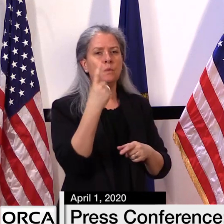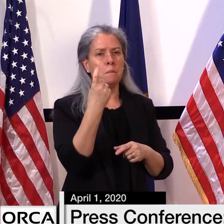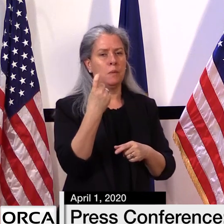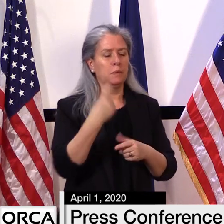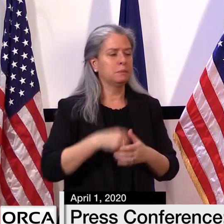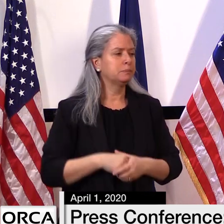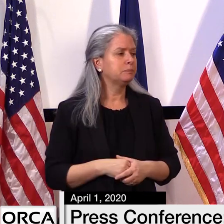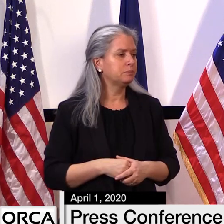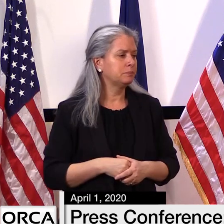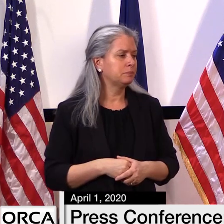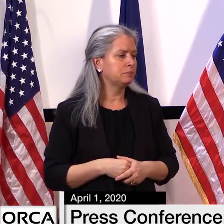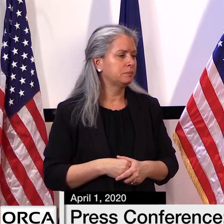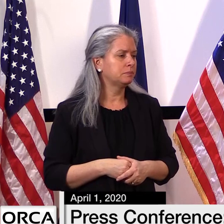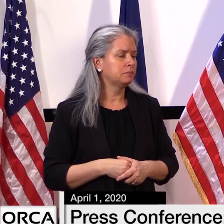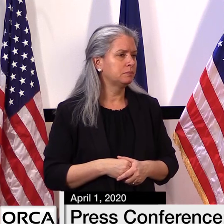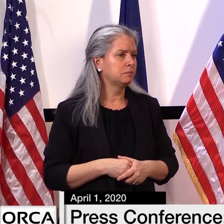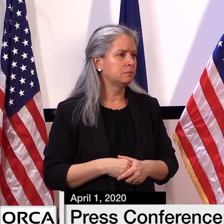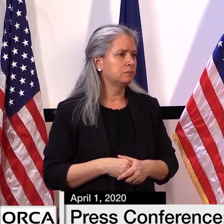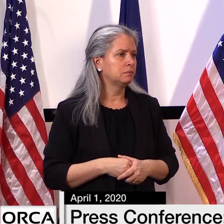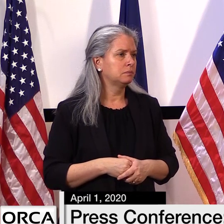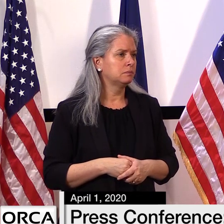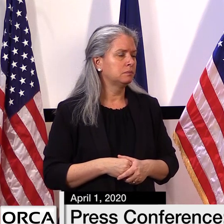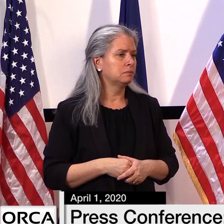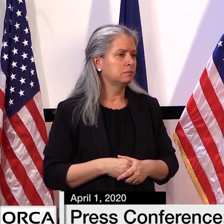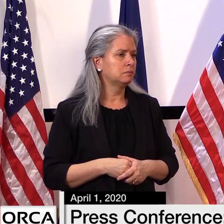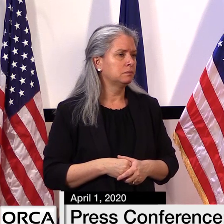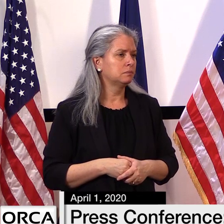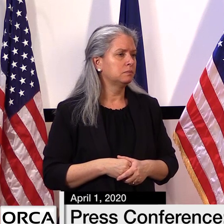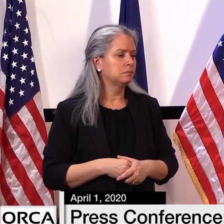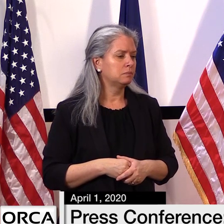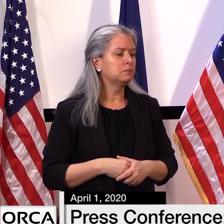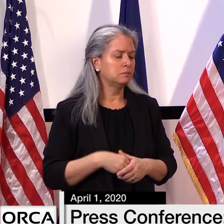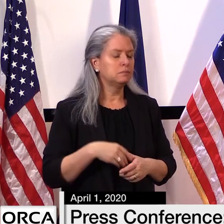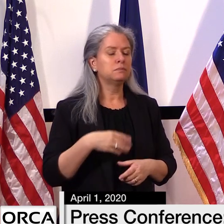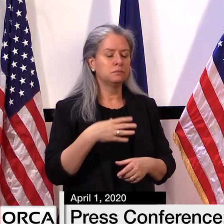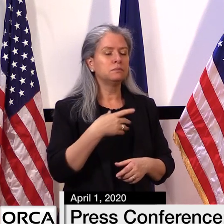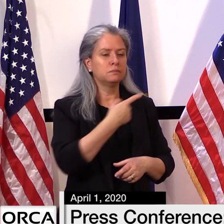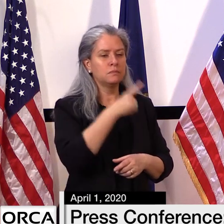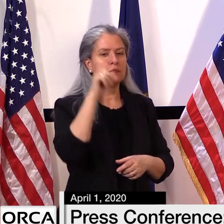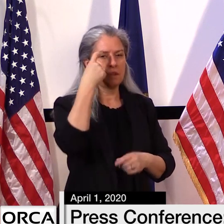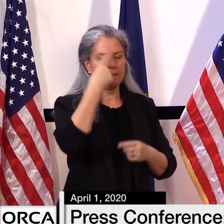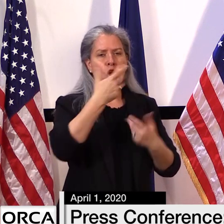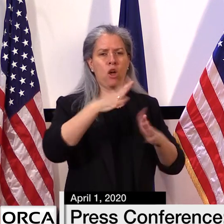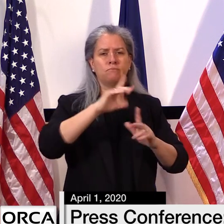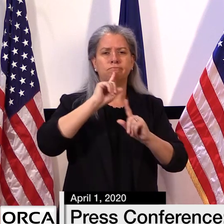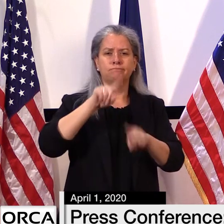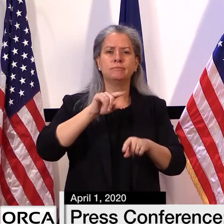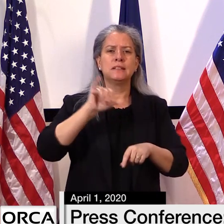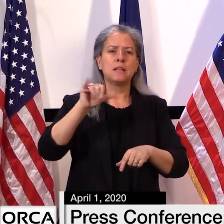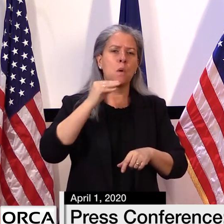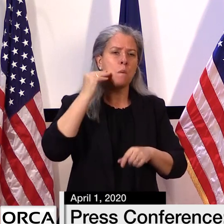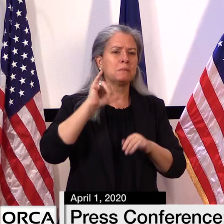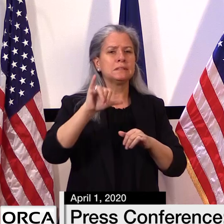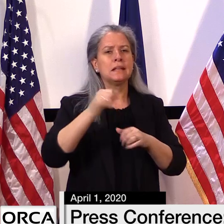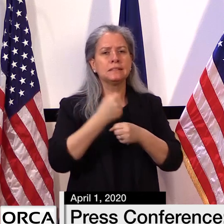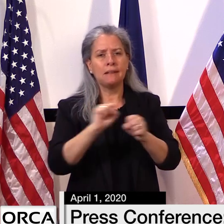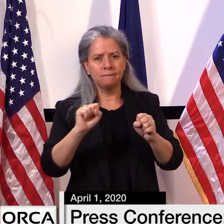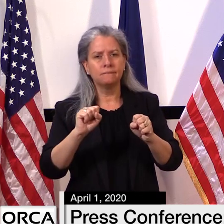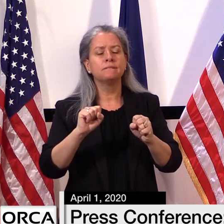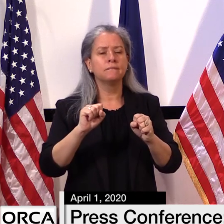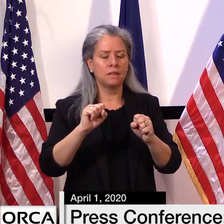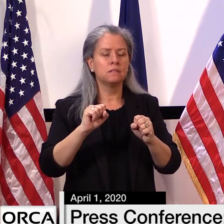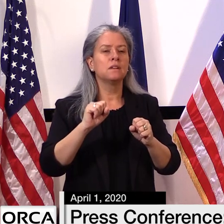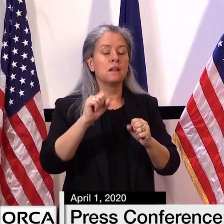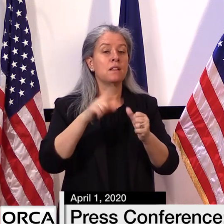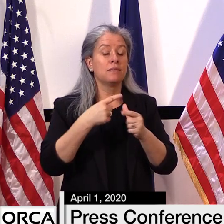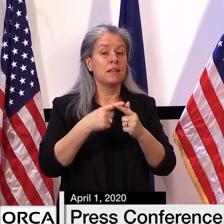Governor. You have issued a stay home, stay safe order, and then last night